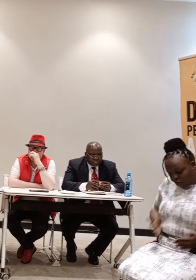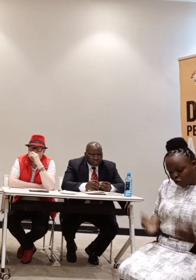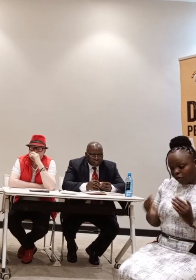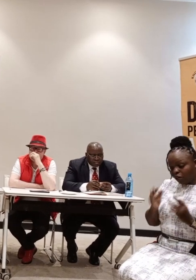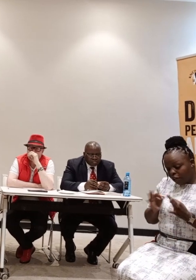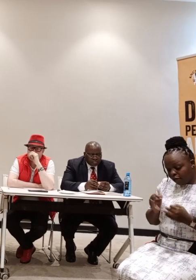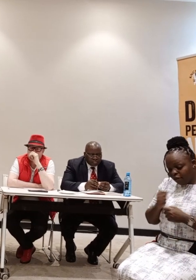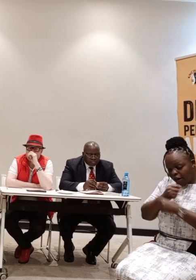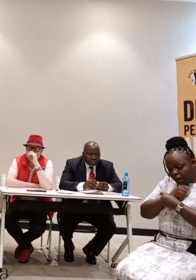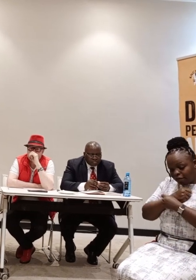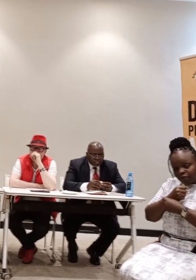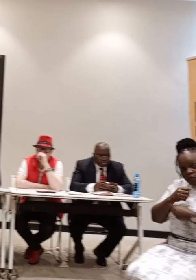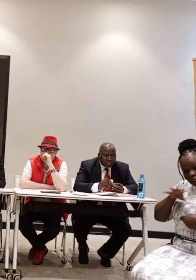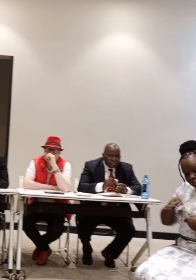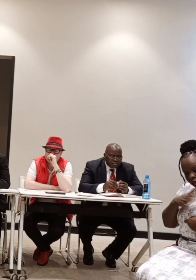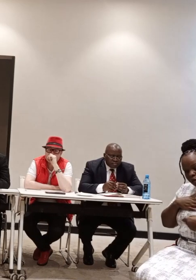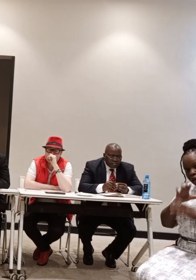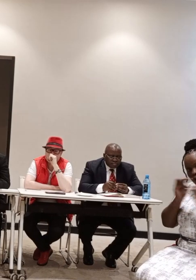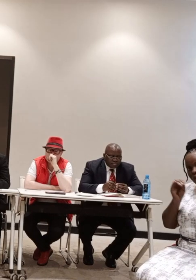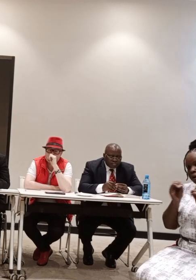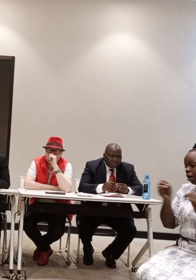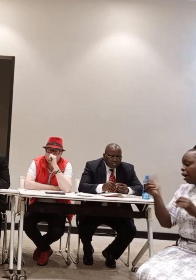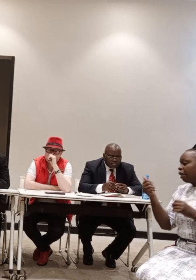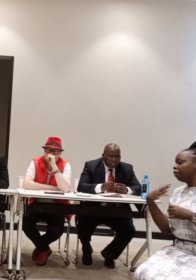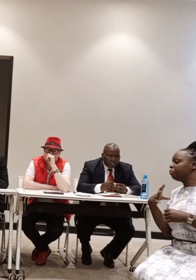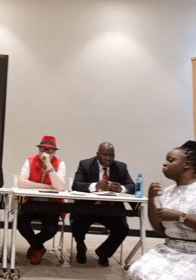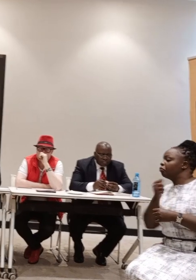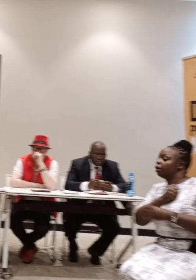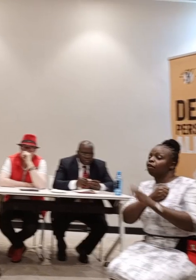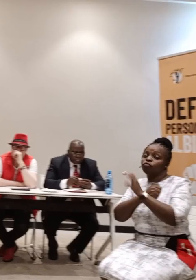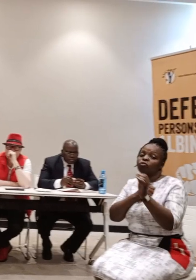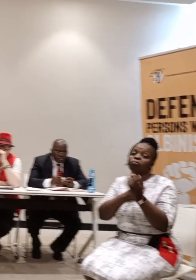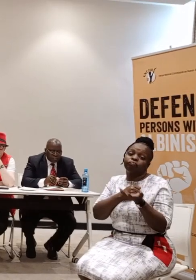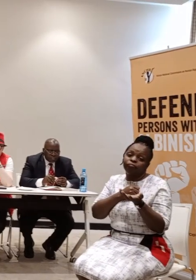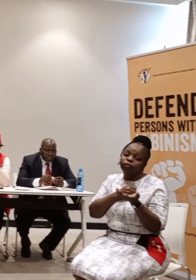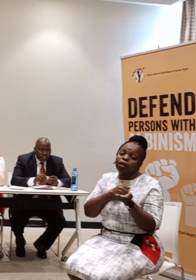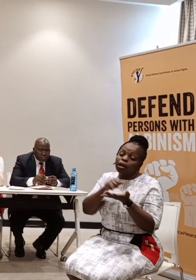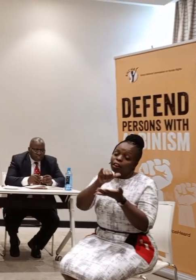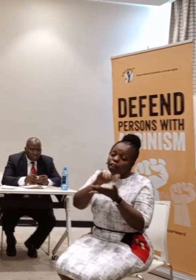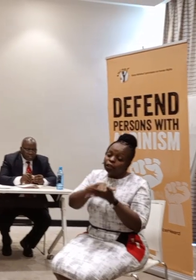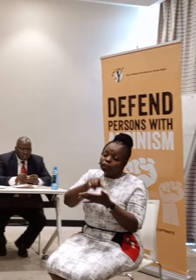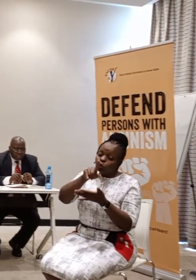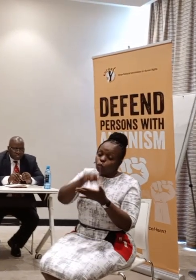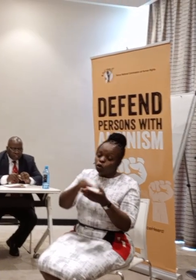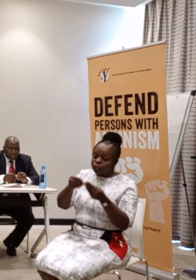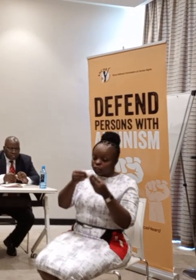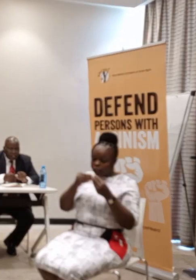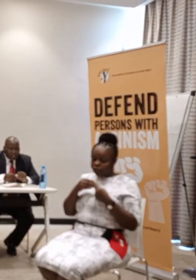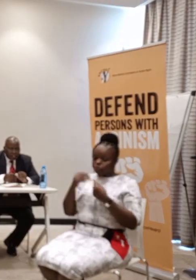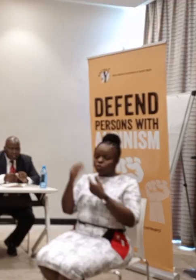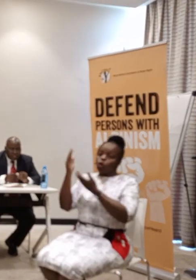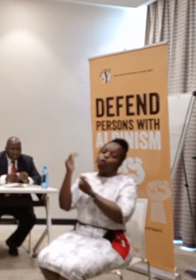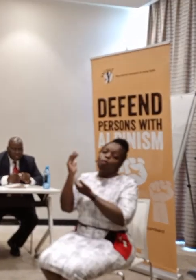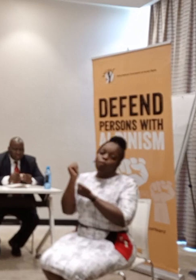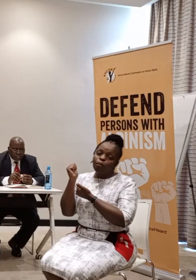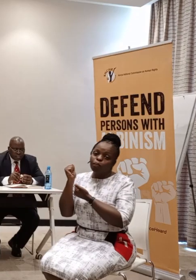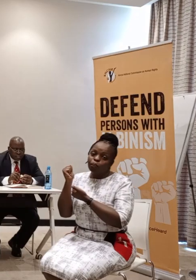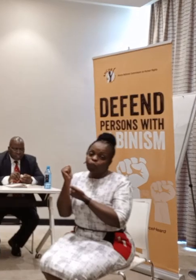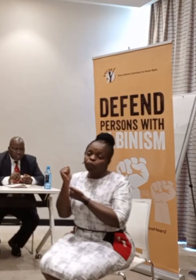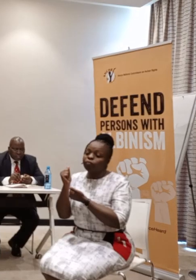love this son of mine, no one else will. So hiyo tu ndio kitu huwa inafanya.